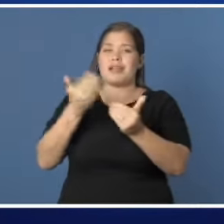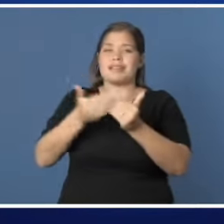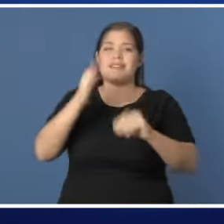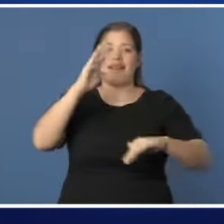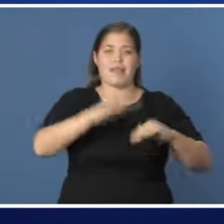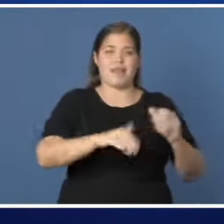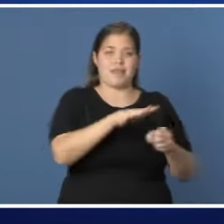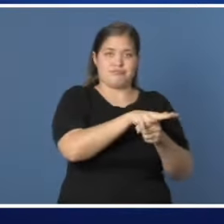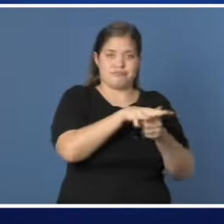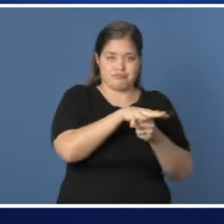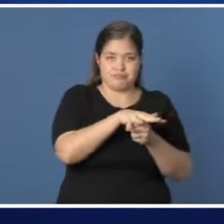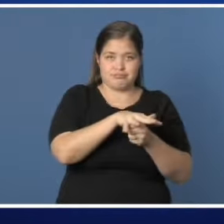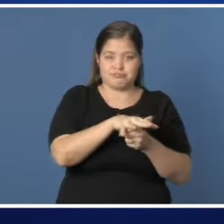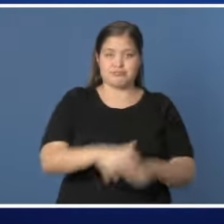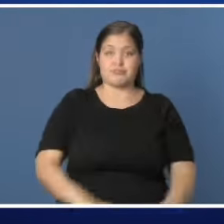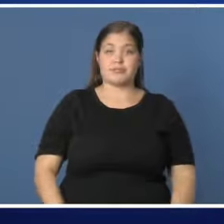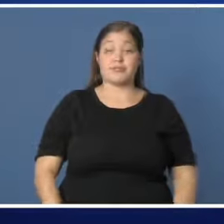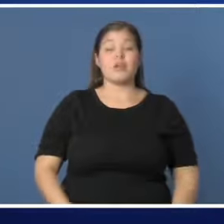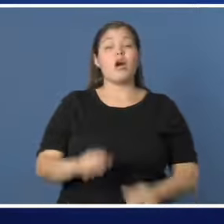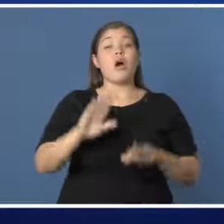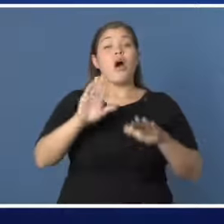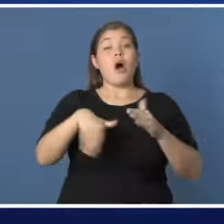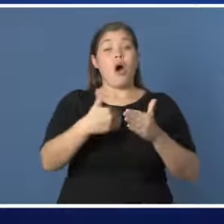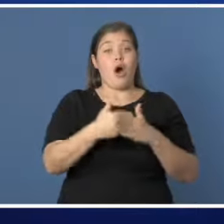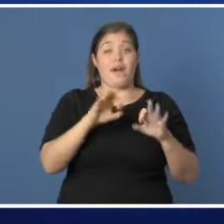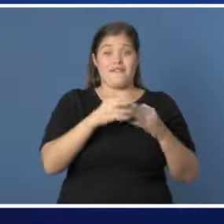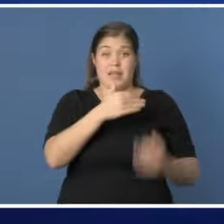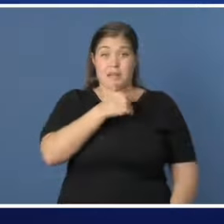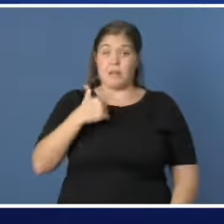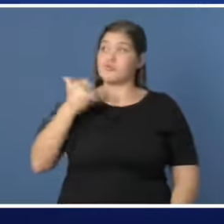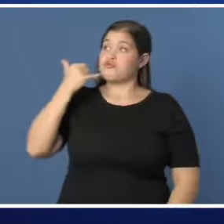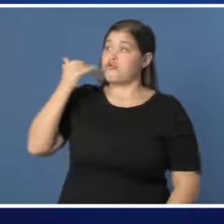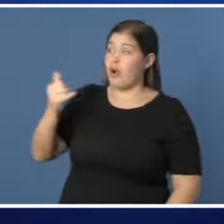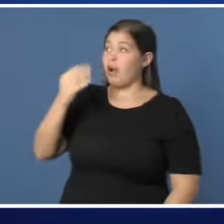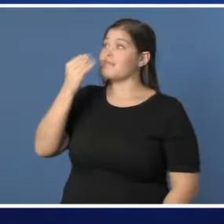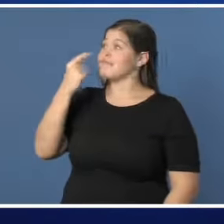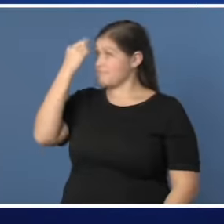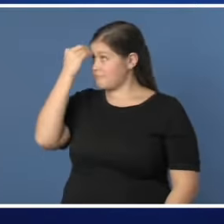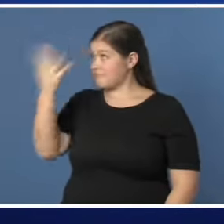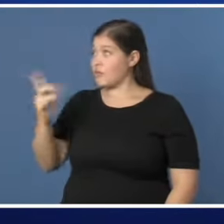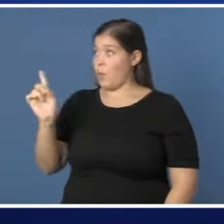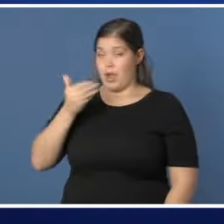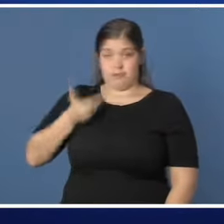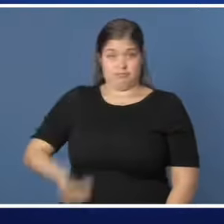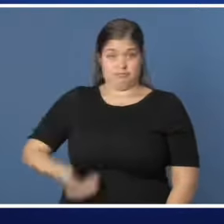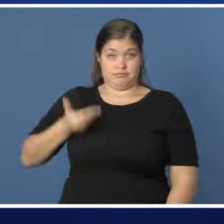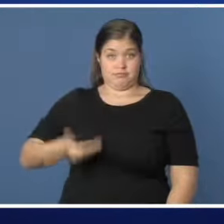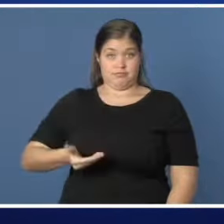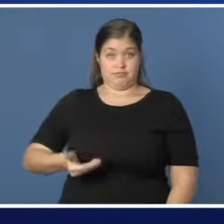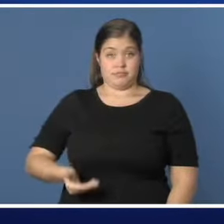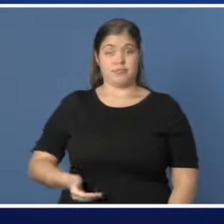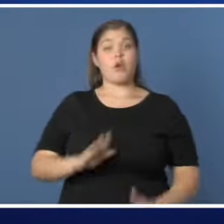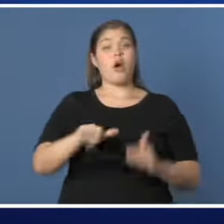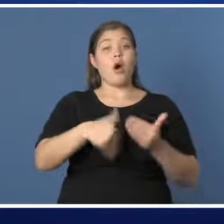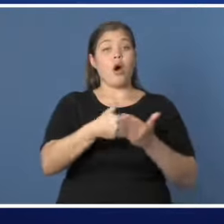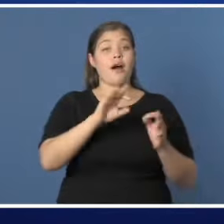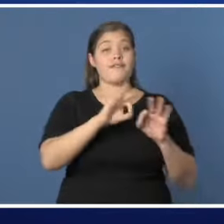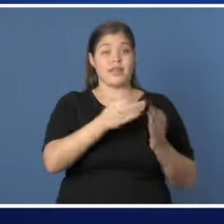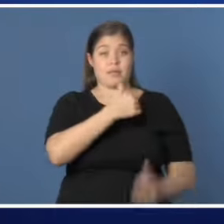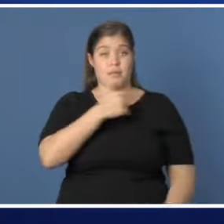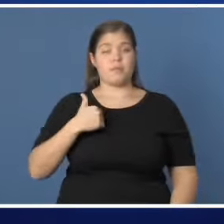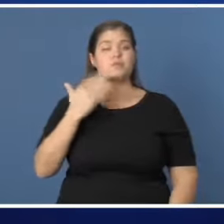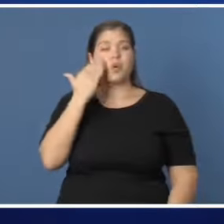easier to call long distance. Other family members should call this person and tell them where they are.